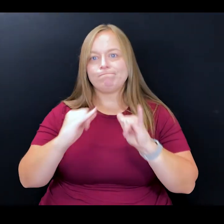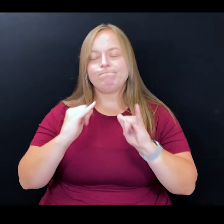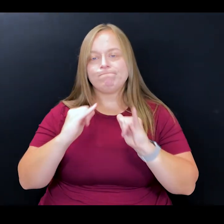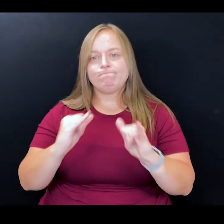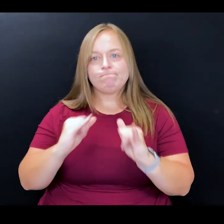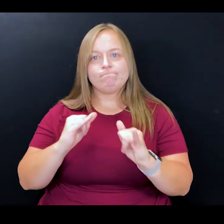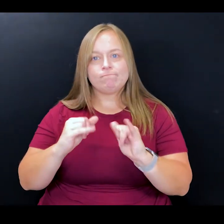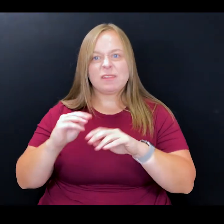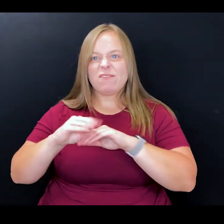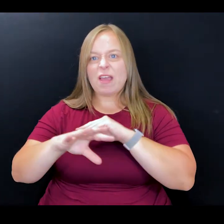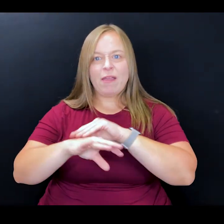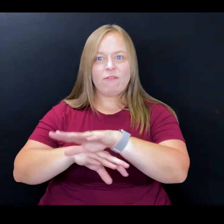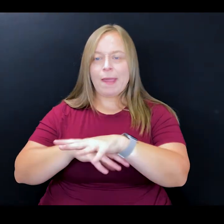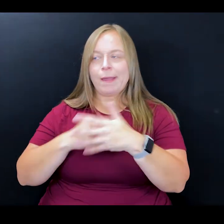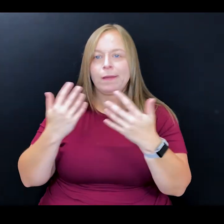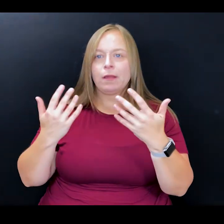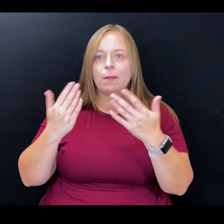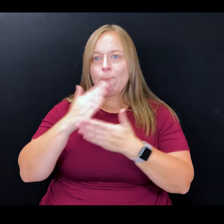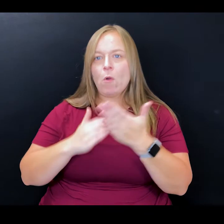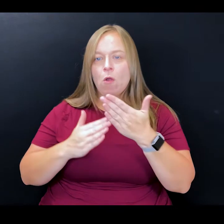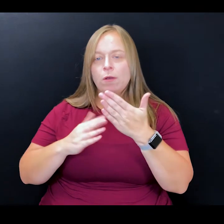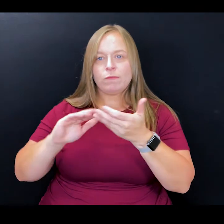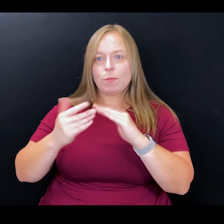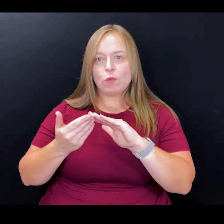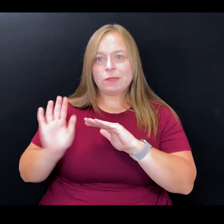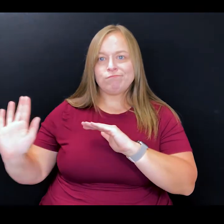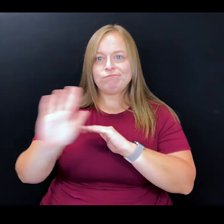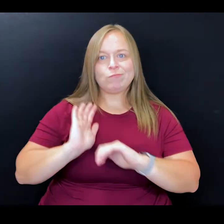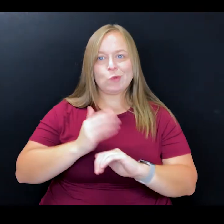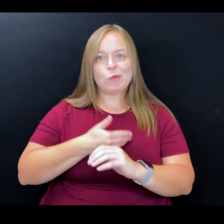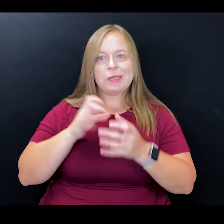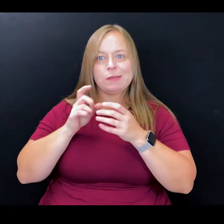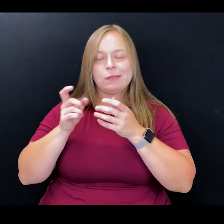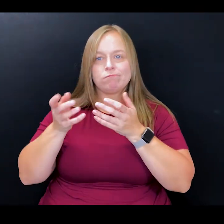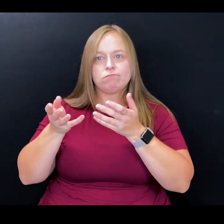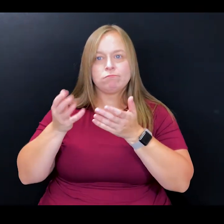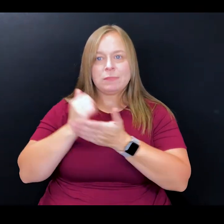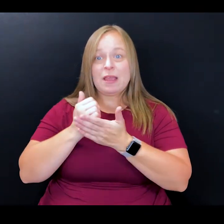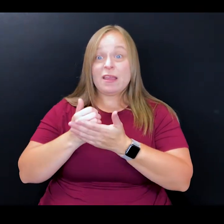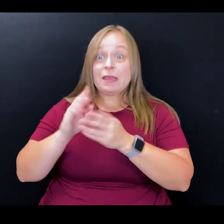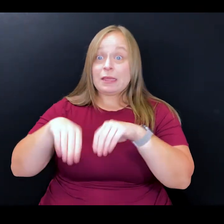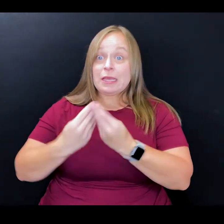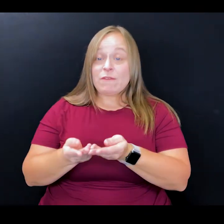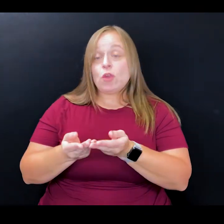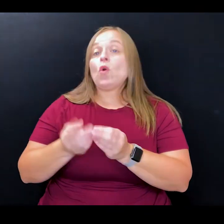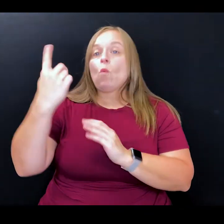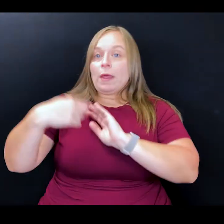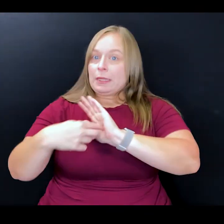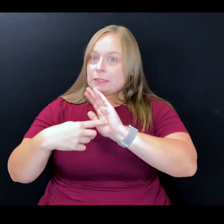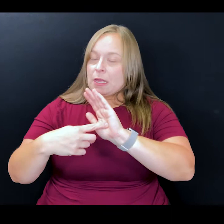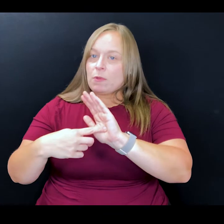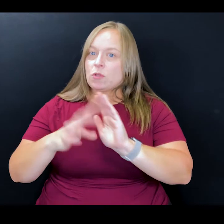just talked about certainly affected and were part of the communities that we deal with. Let me give you just